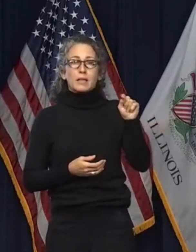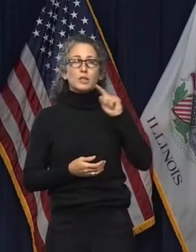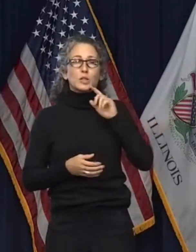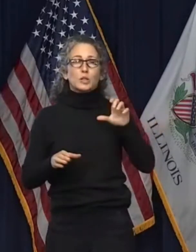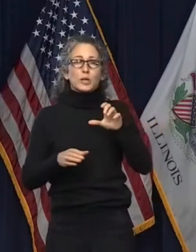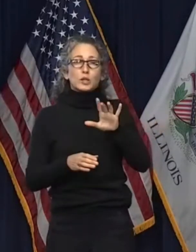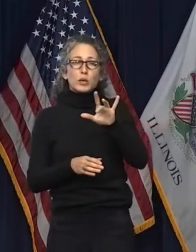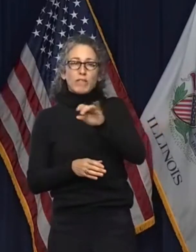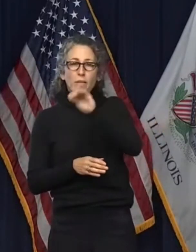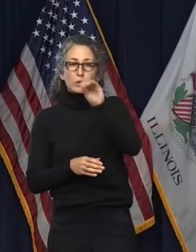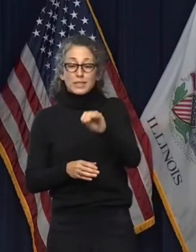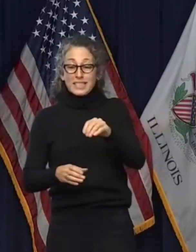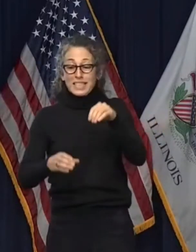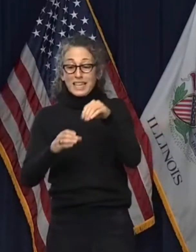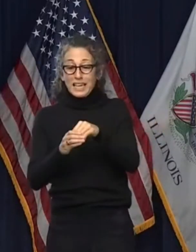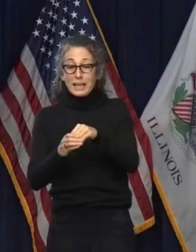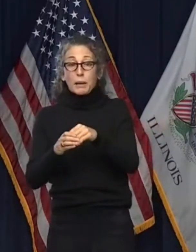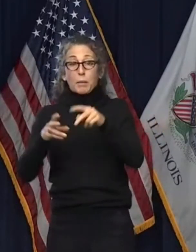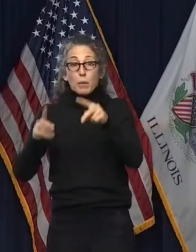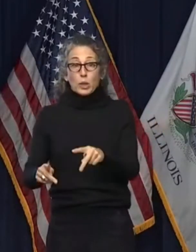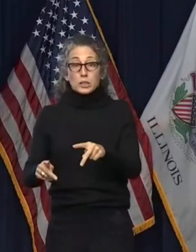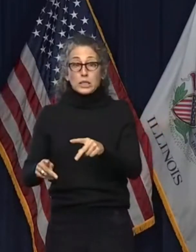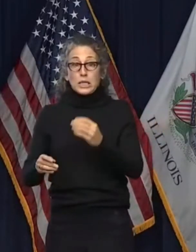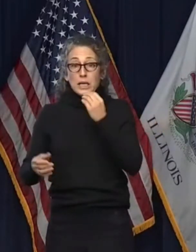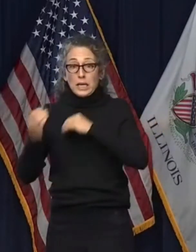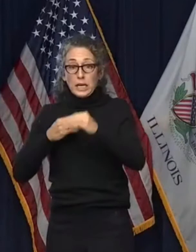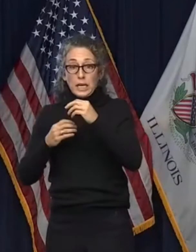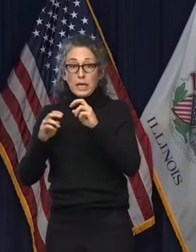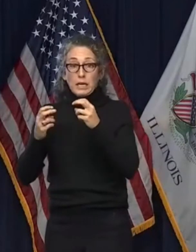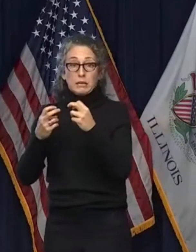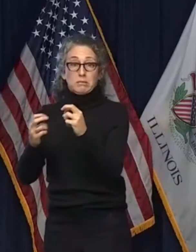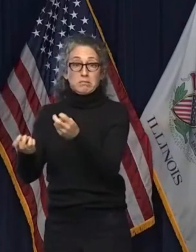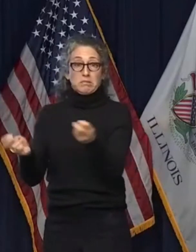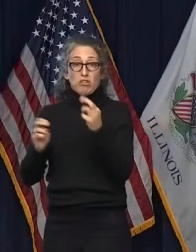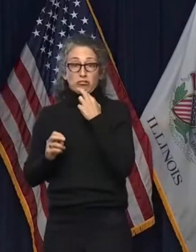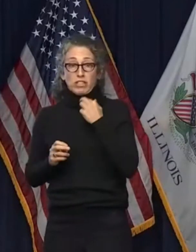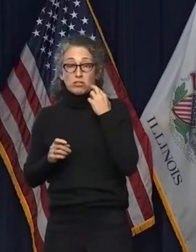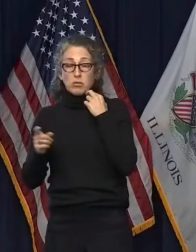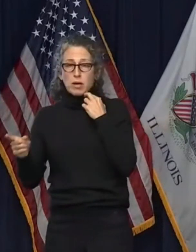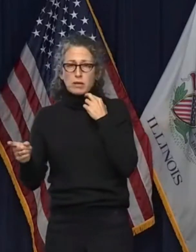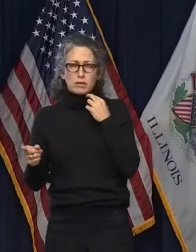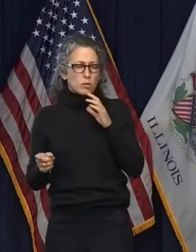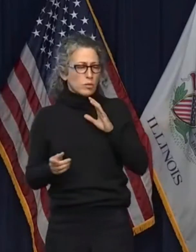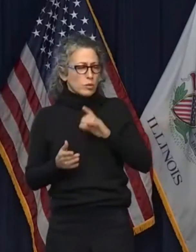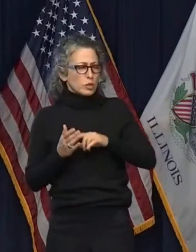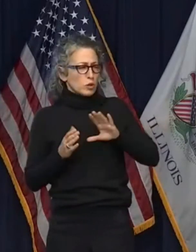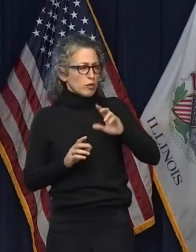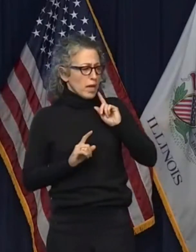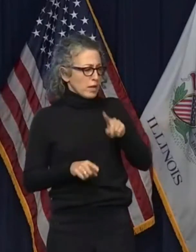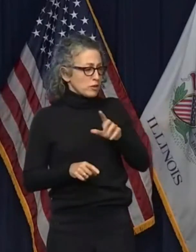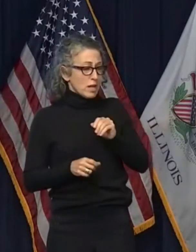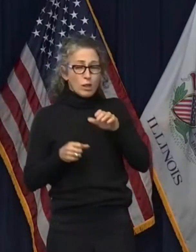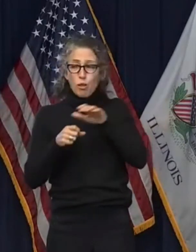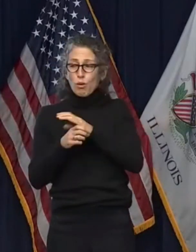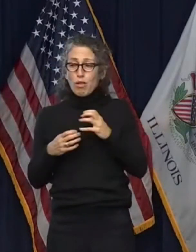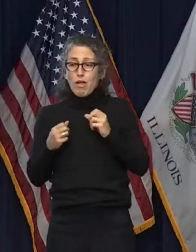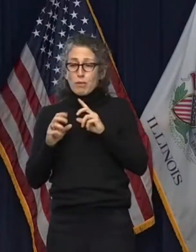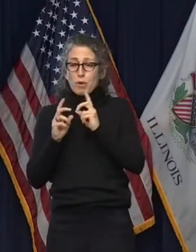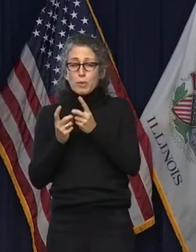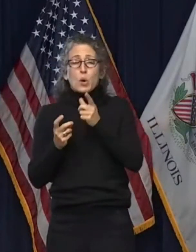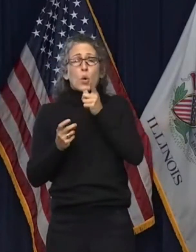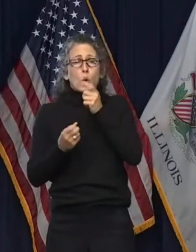in-person, in dining capacity. Can we get your reaction to that? And is the local health department supposed to be the one